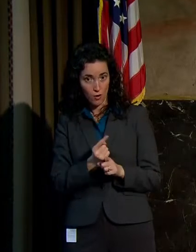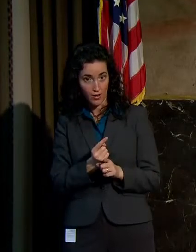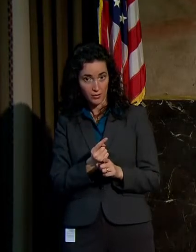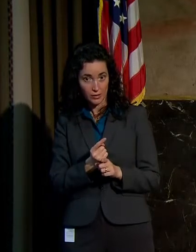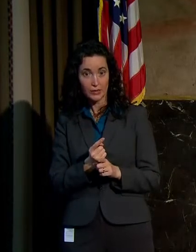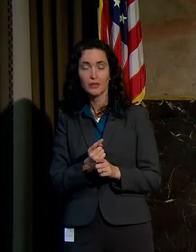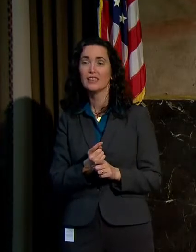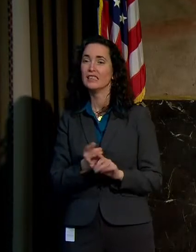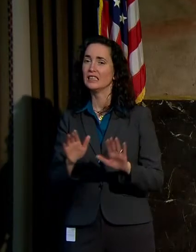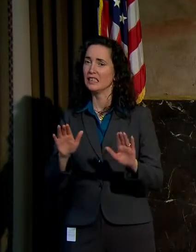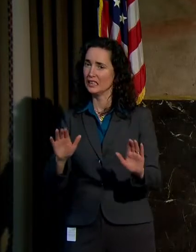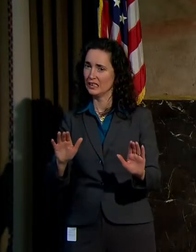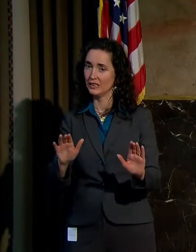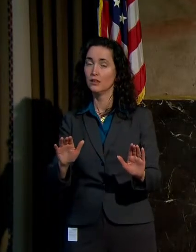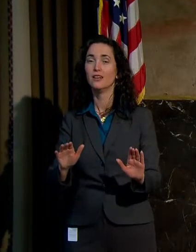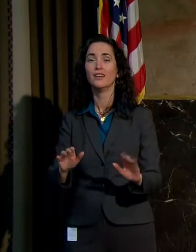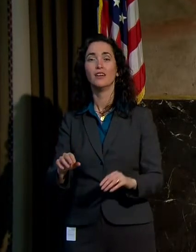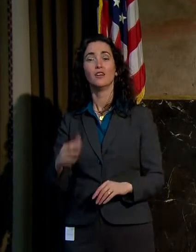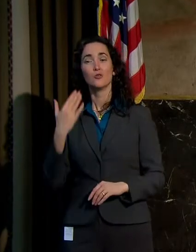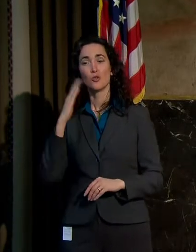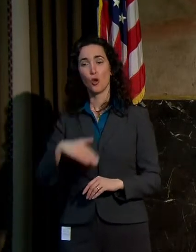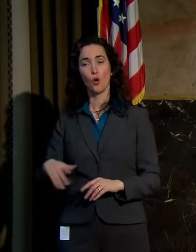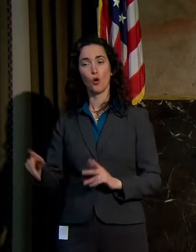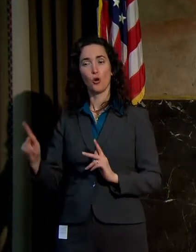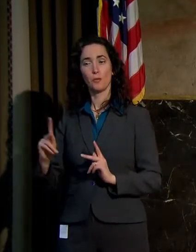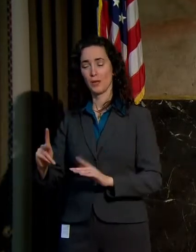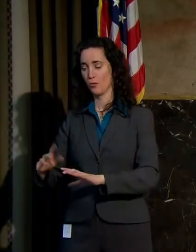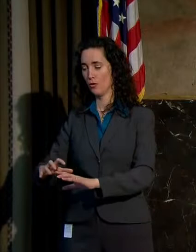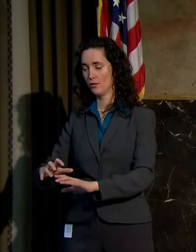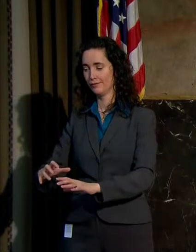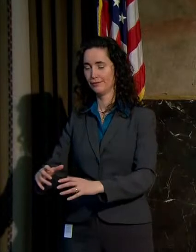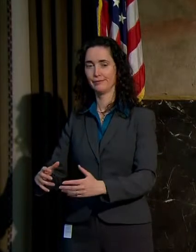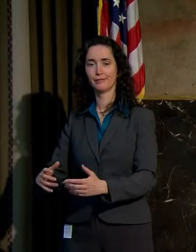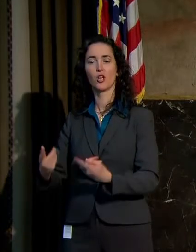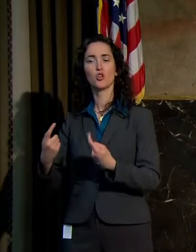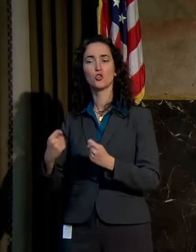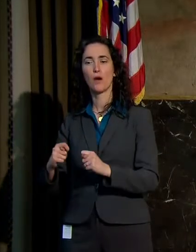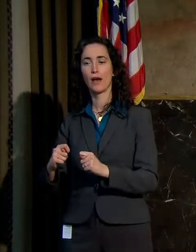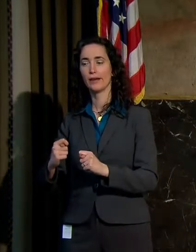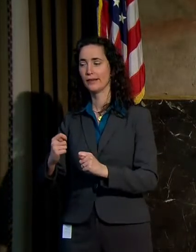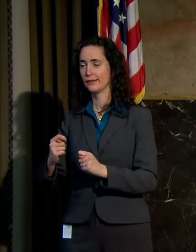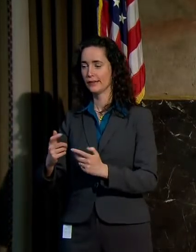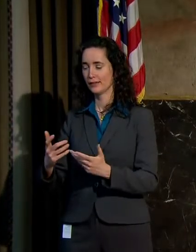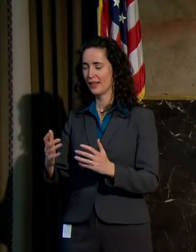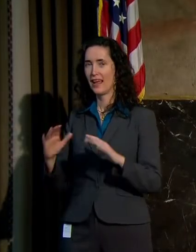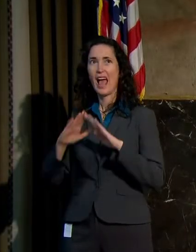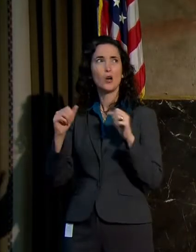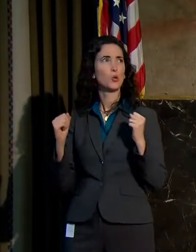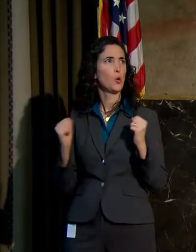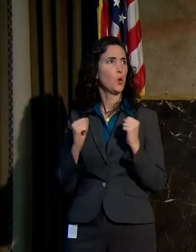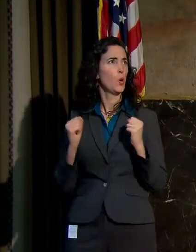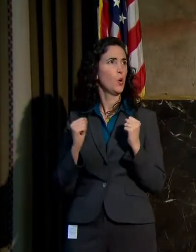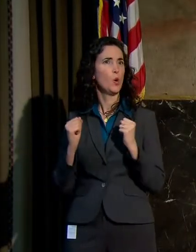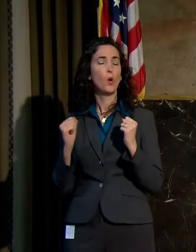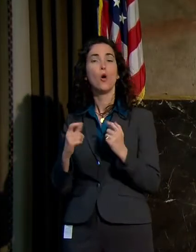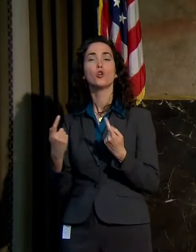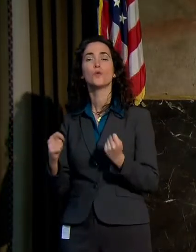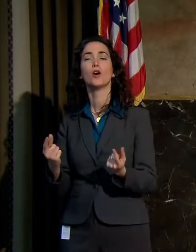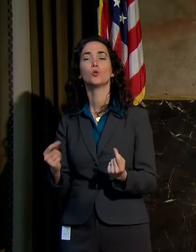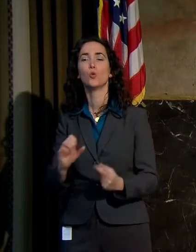see fatalities from carbon monoxide poisoning from people attempting to heat their homes from ovens or